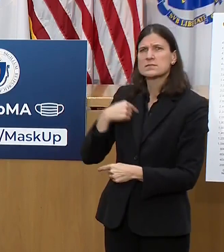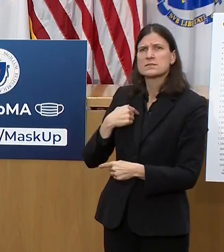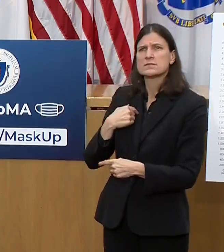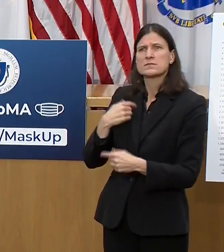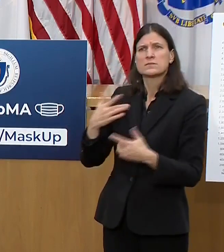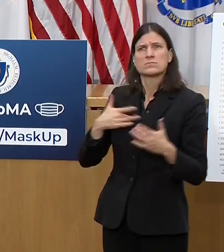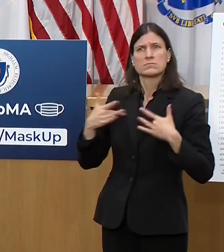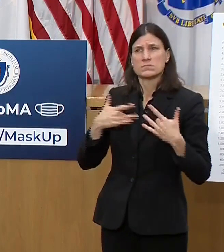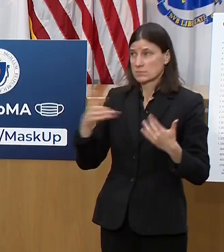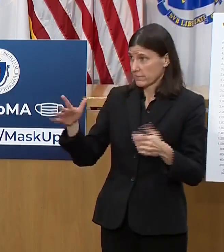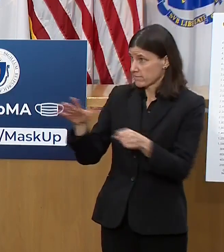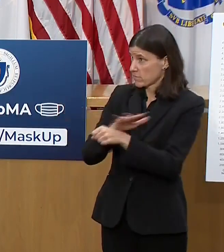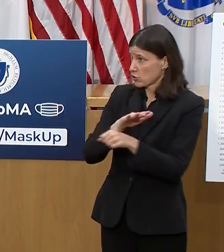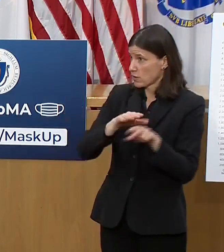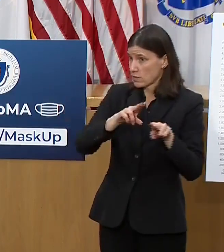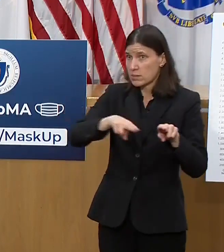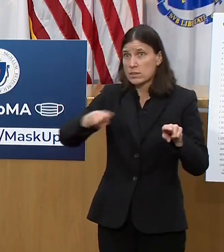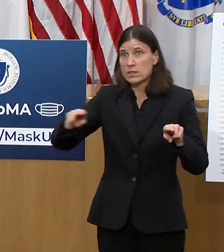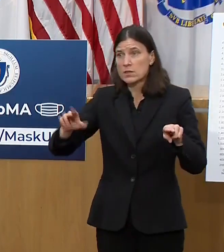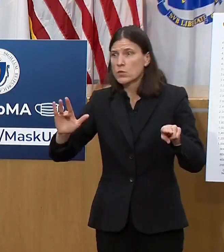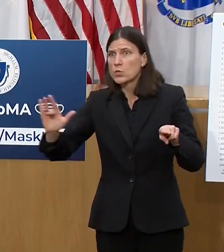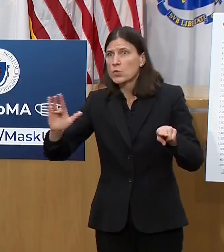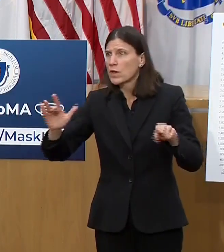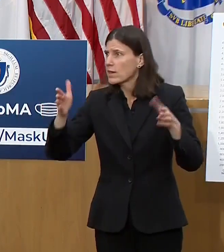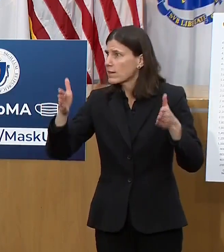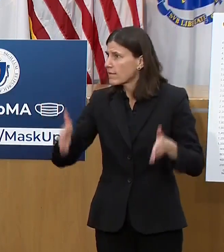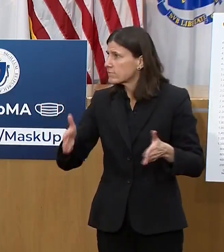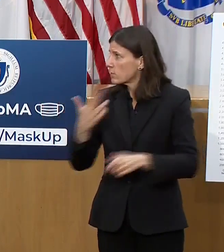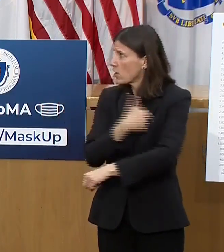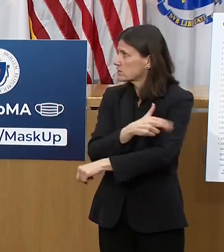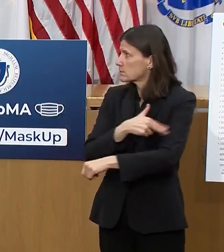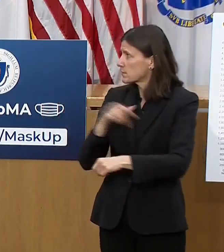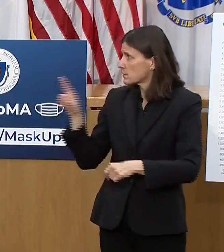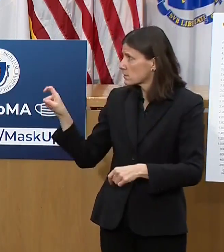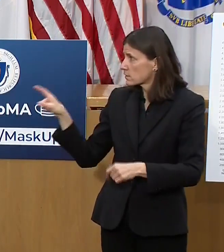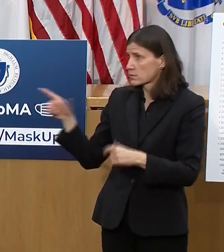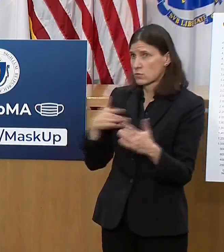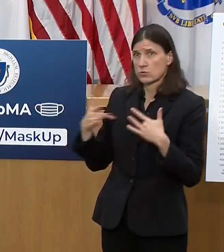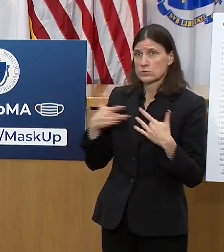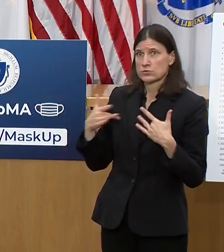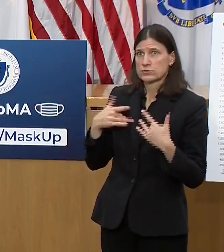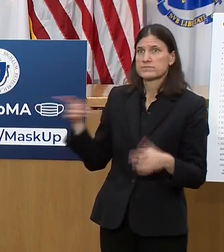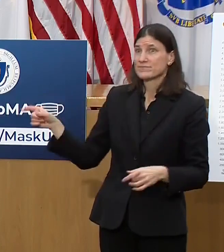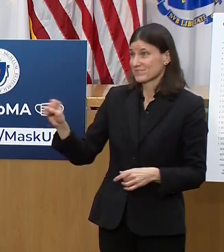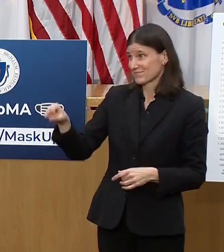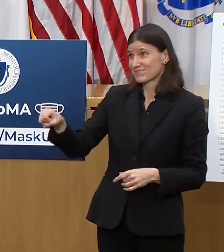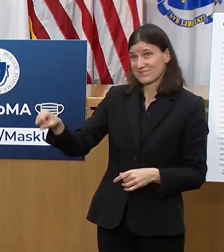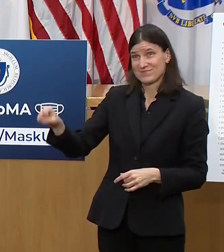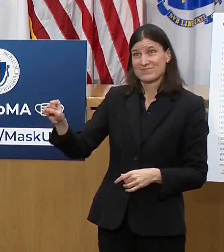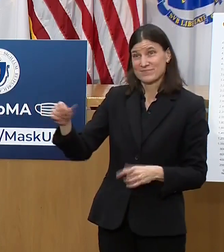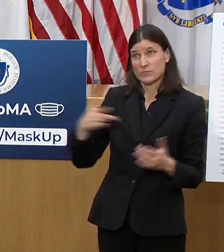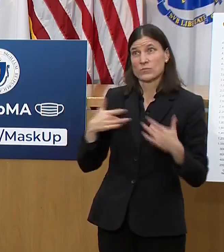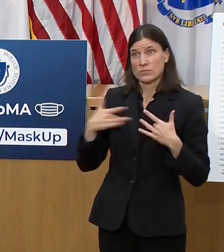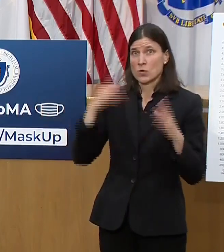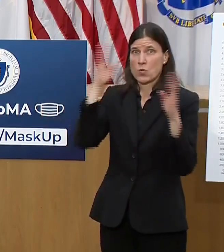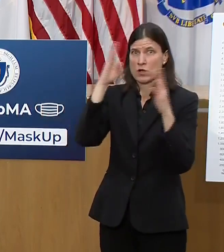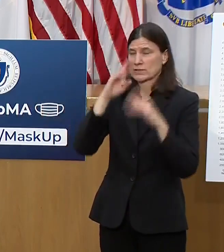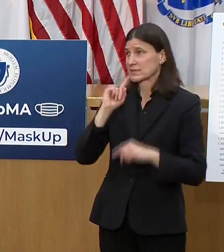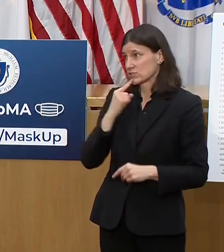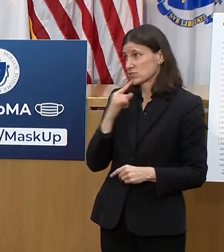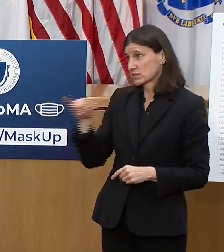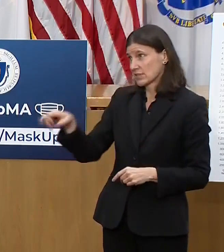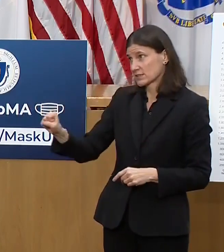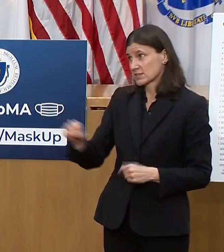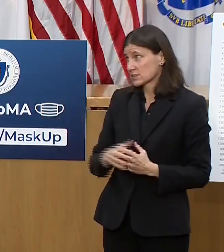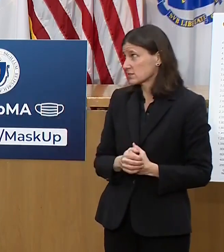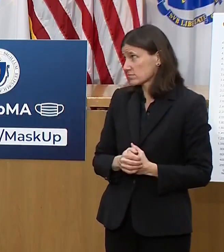see the same type of thing we saw after Thanksgiving? I am gravely concerned. I'm very concerned about